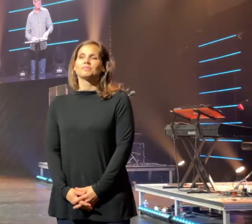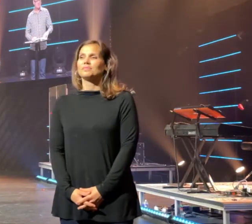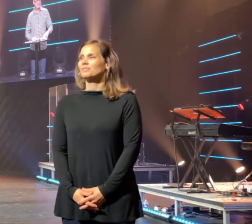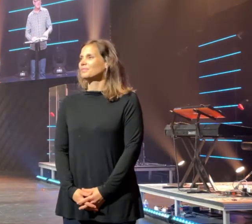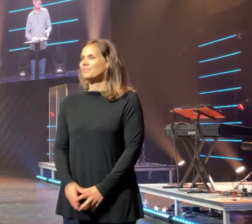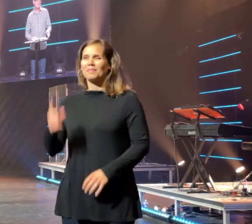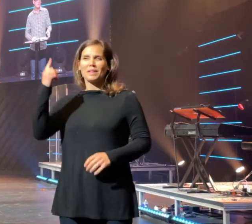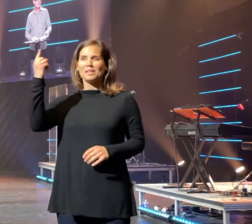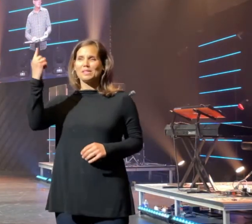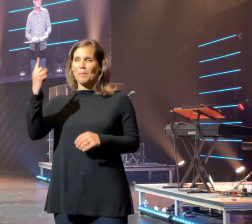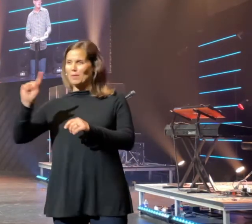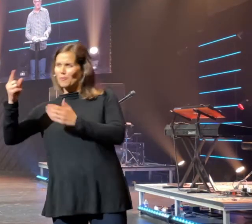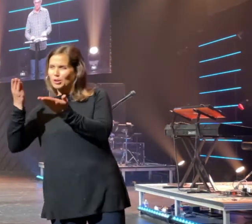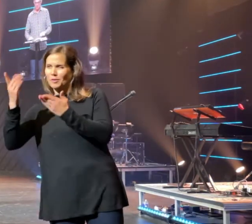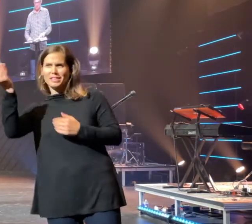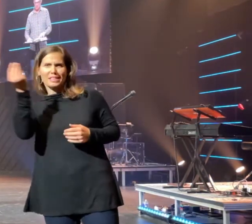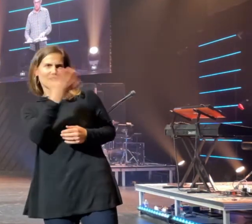Someone said I should be dancing coming out.